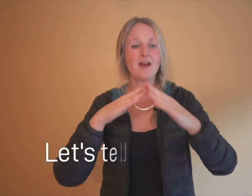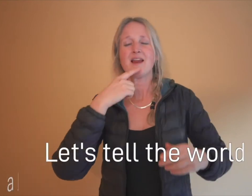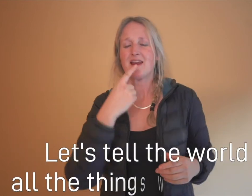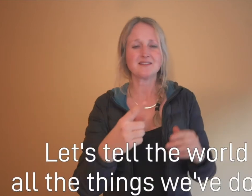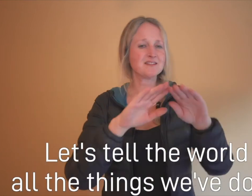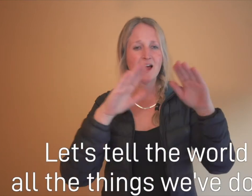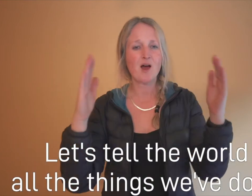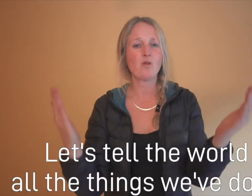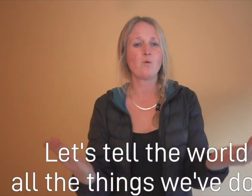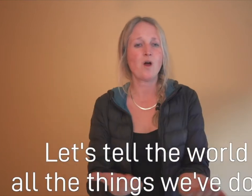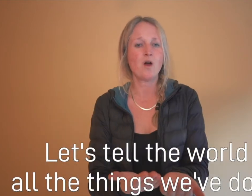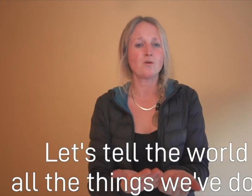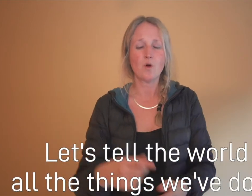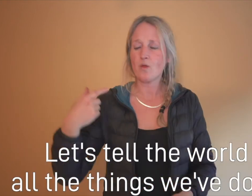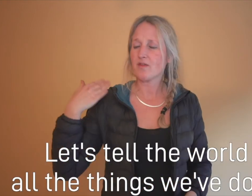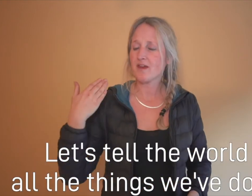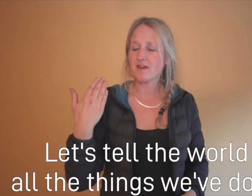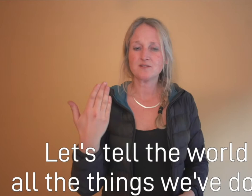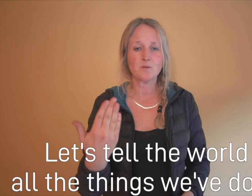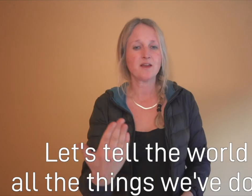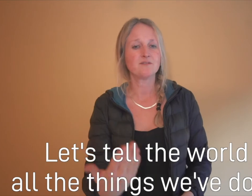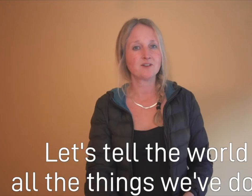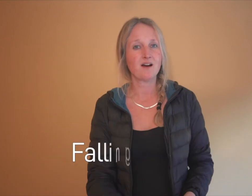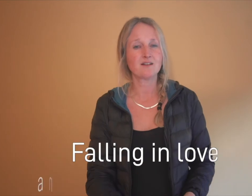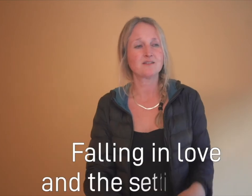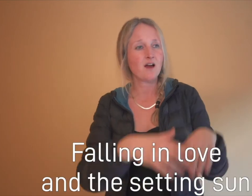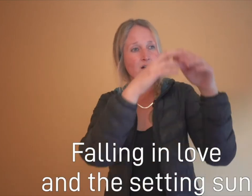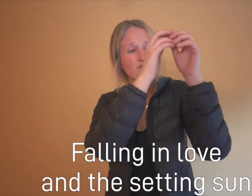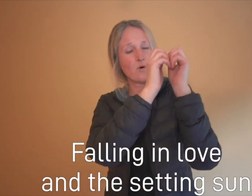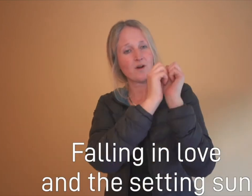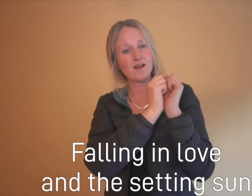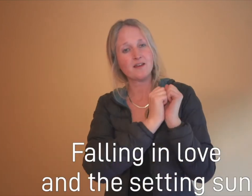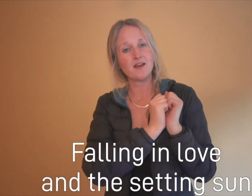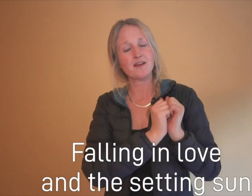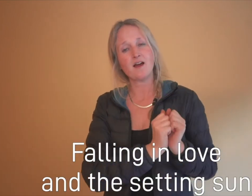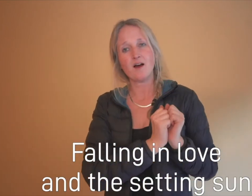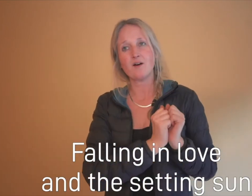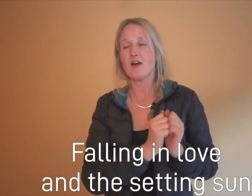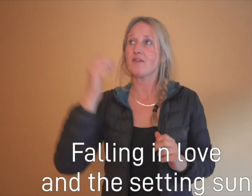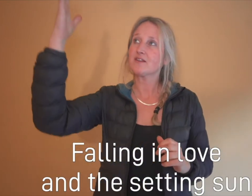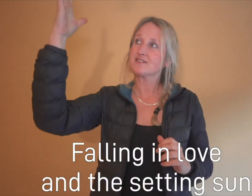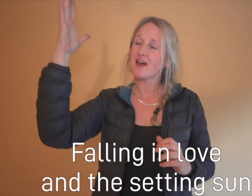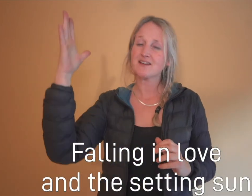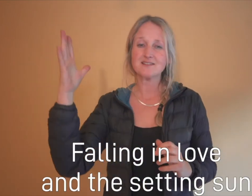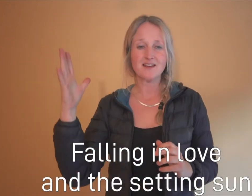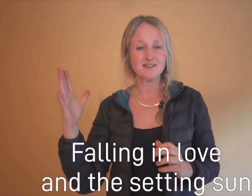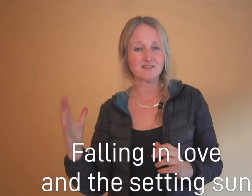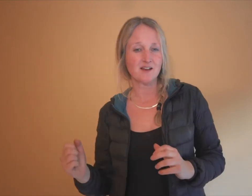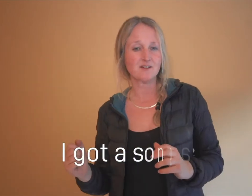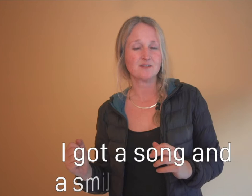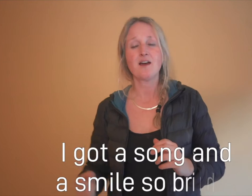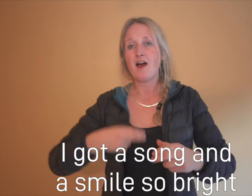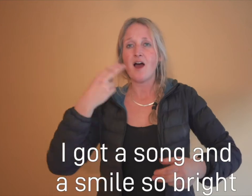home. Let's tell the world all the things we've done. Falling in love and the